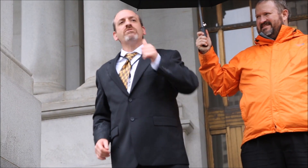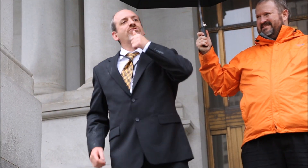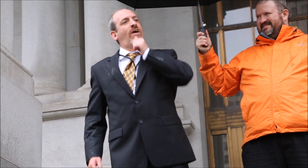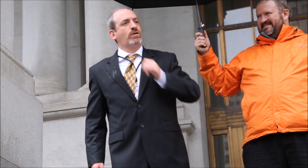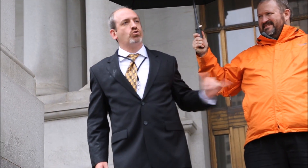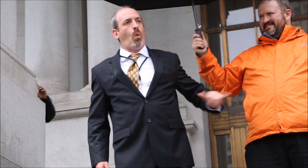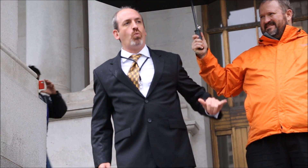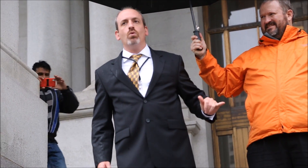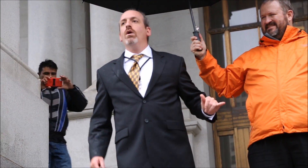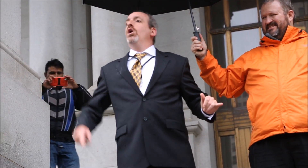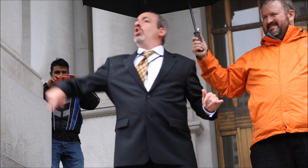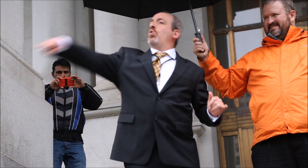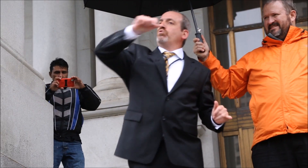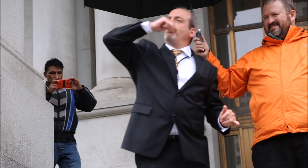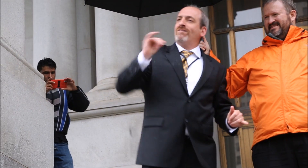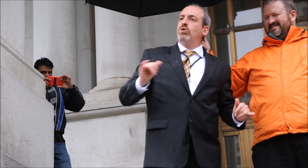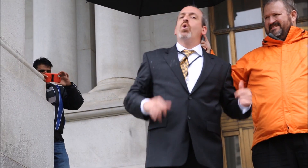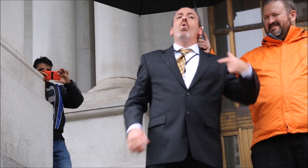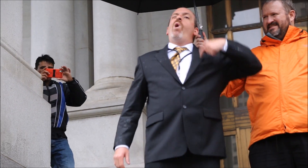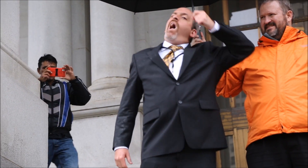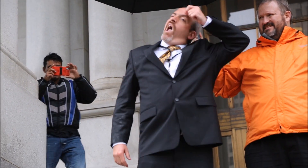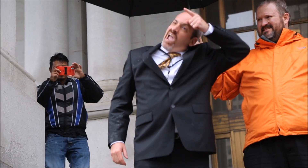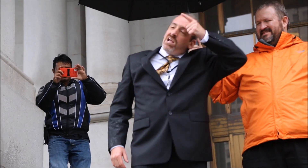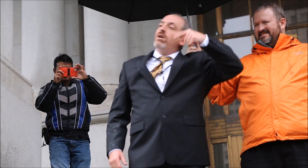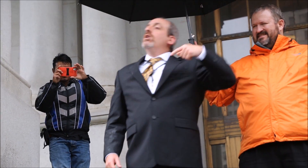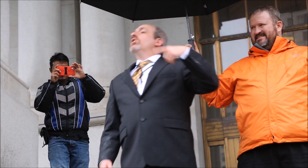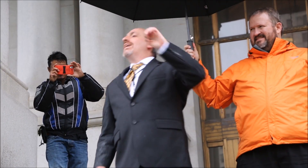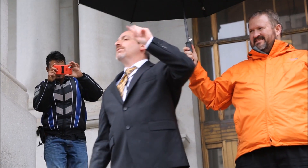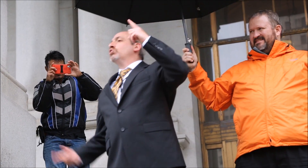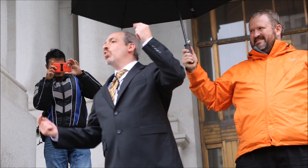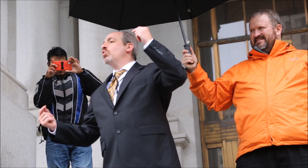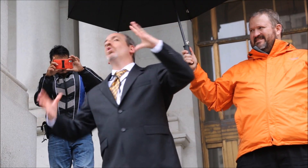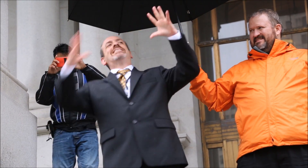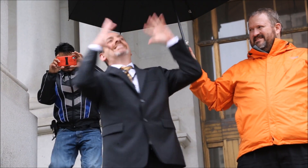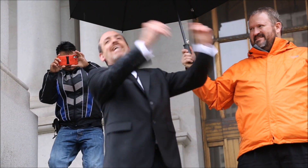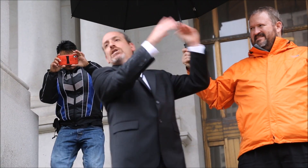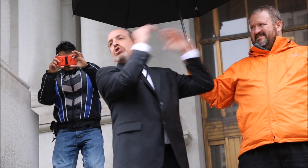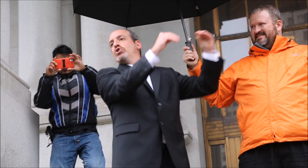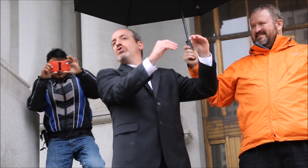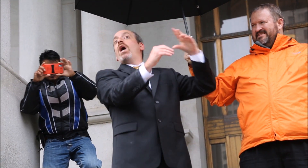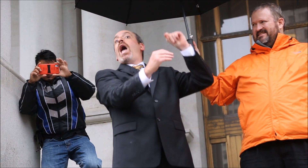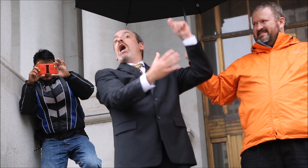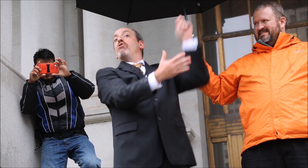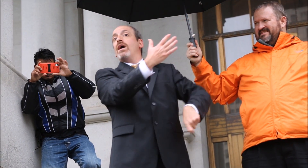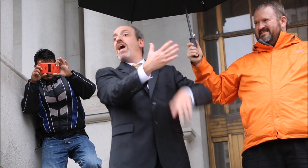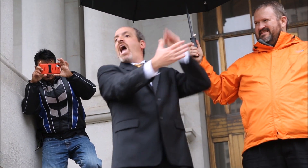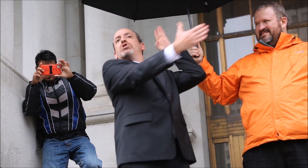people would rather do something like that. But again, because the system is broken, they're not helping us. There's no support,